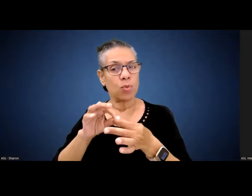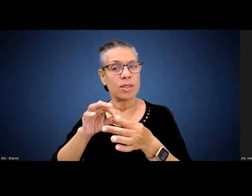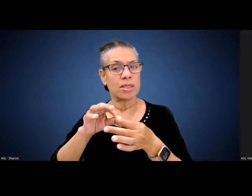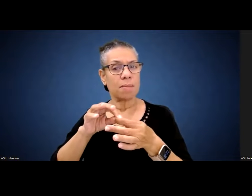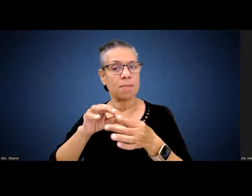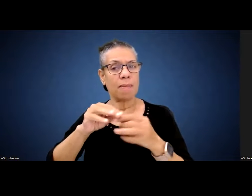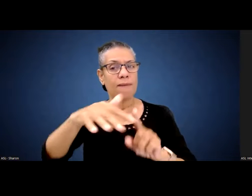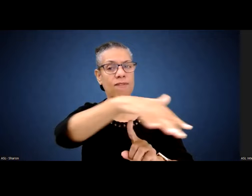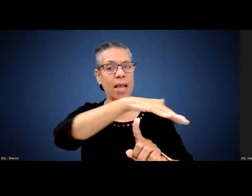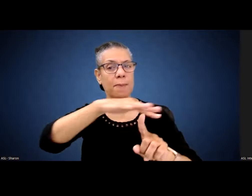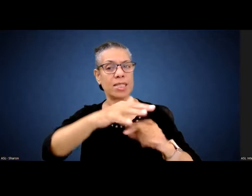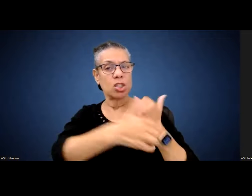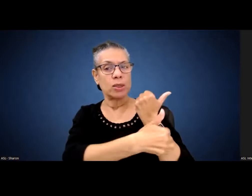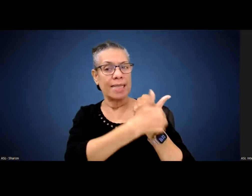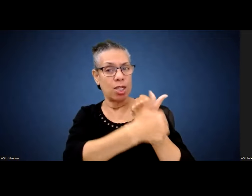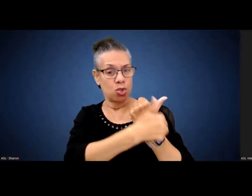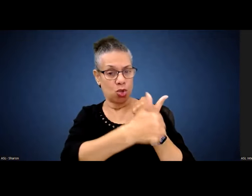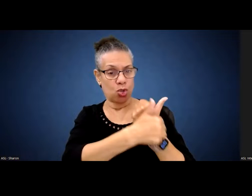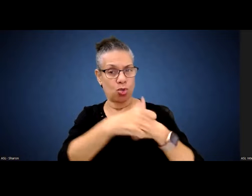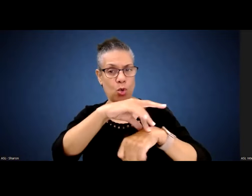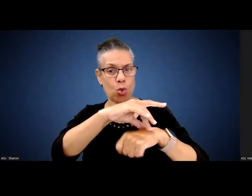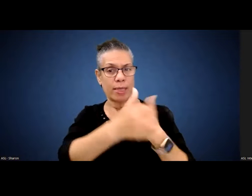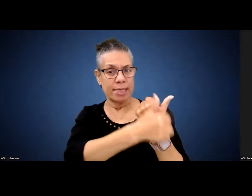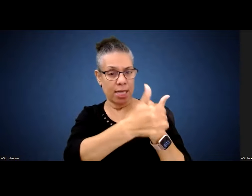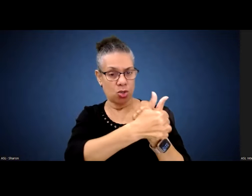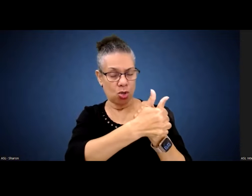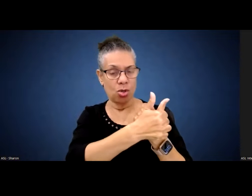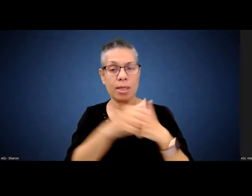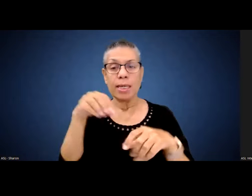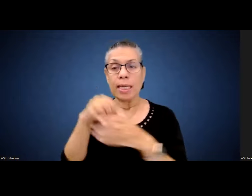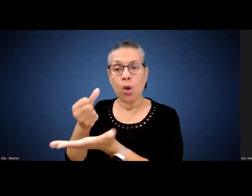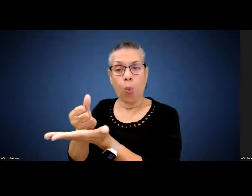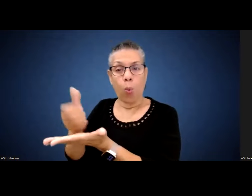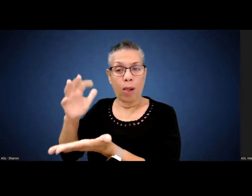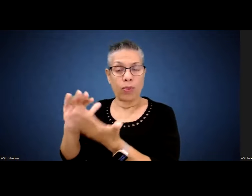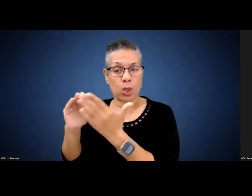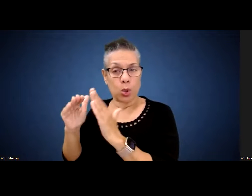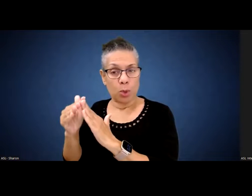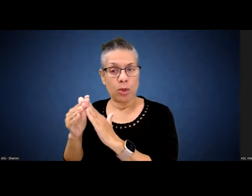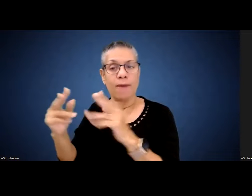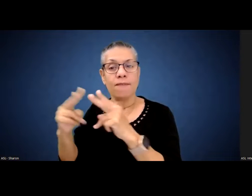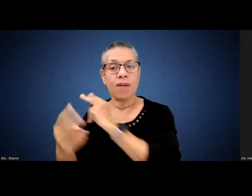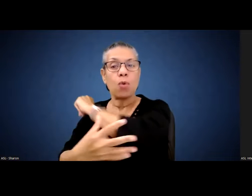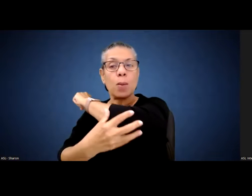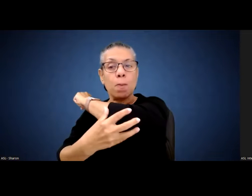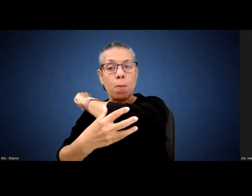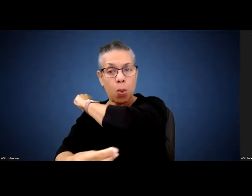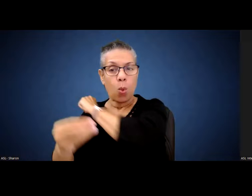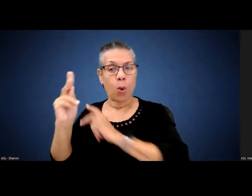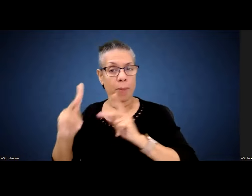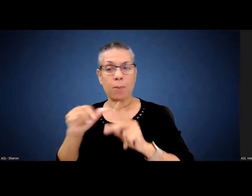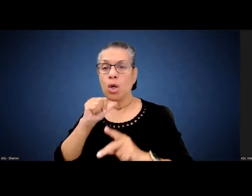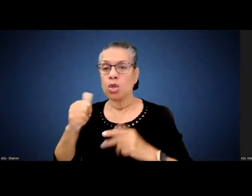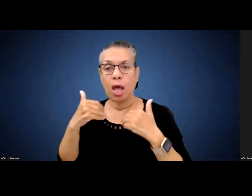danger. And I think that even in a wealthy neighborhood, very poor people don't have